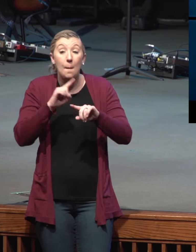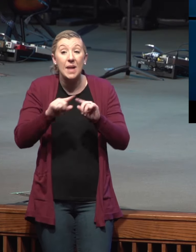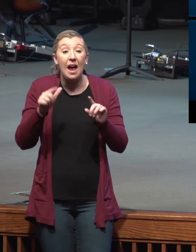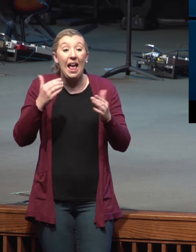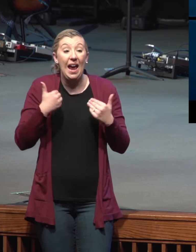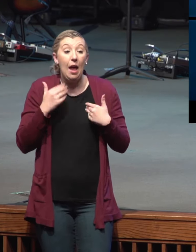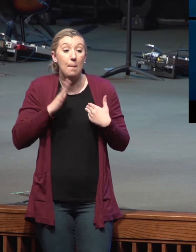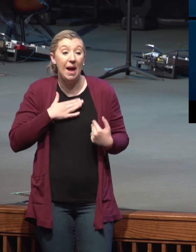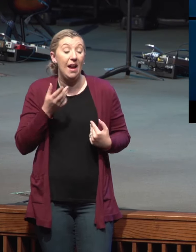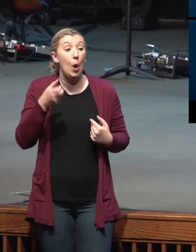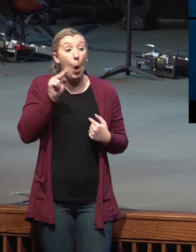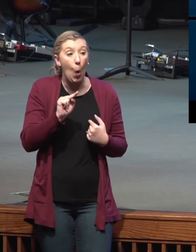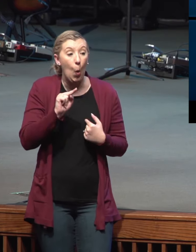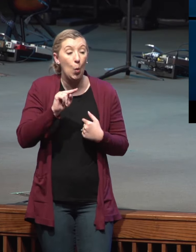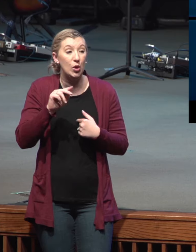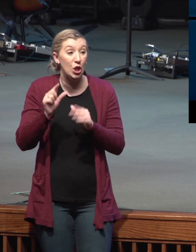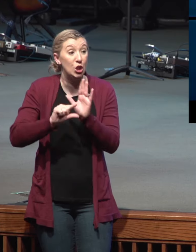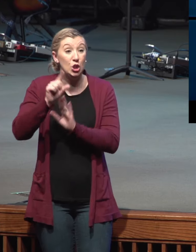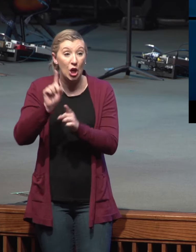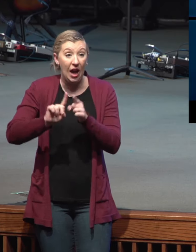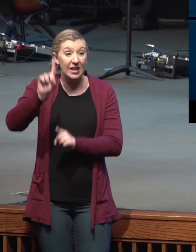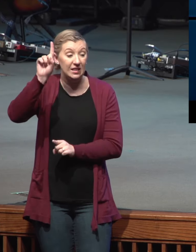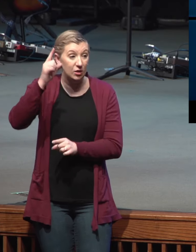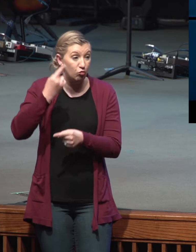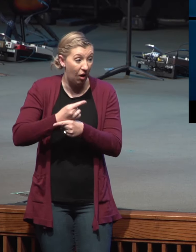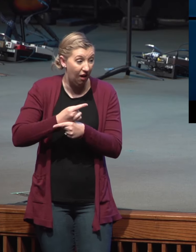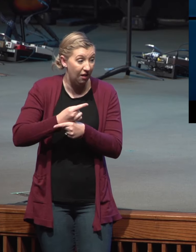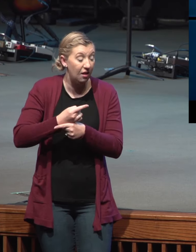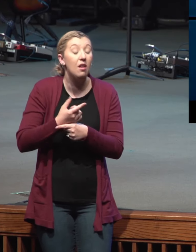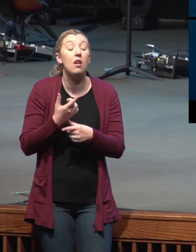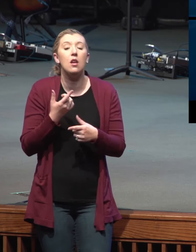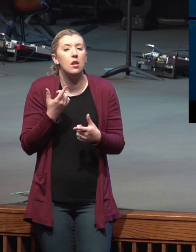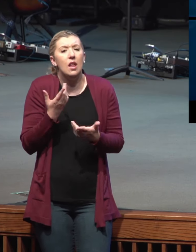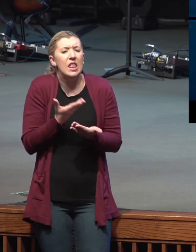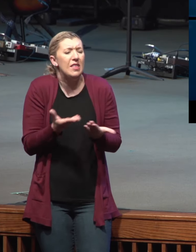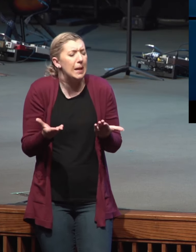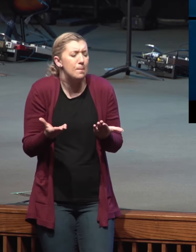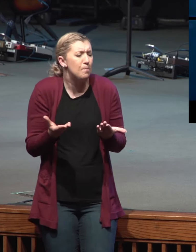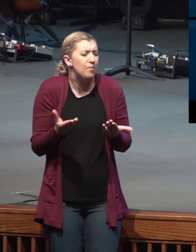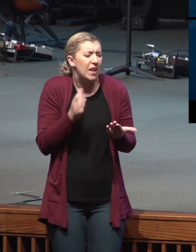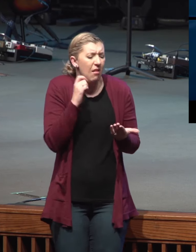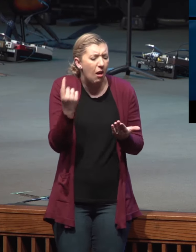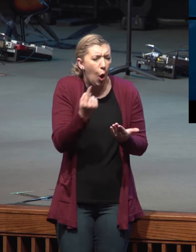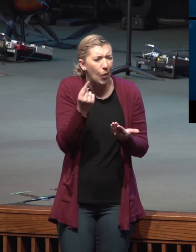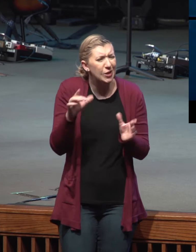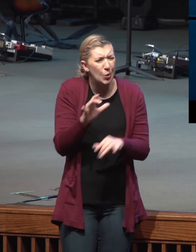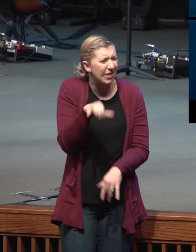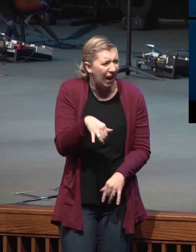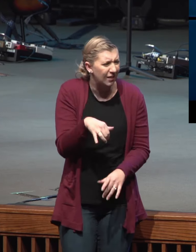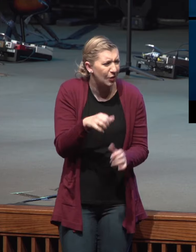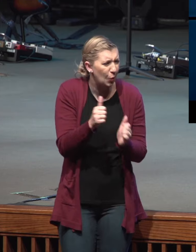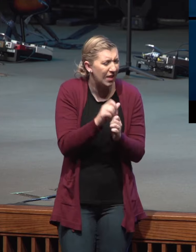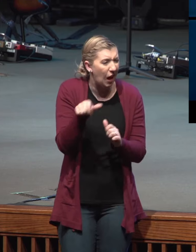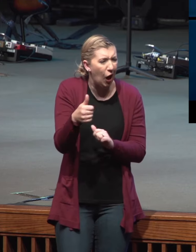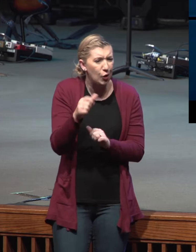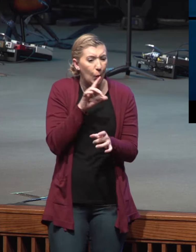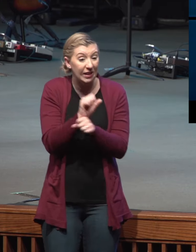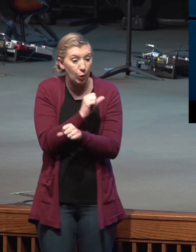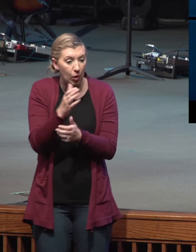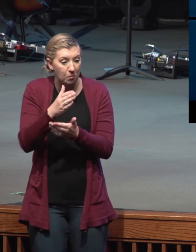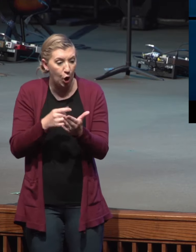got my own giants. And the thing is, we don't always do that with other literal parts